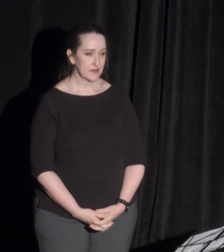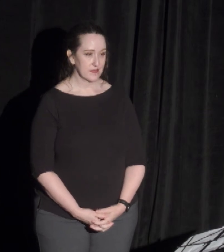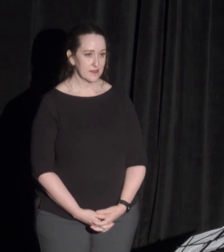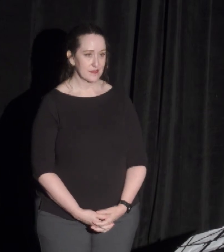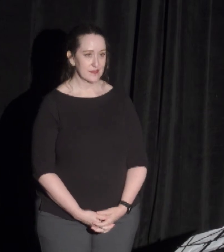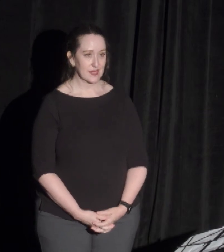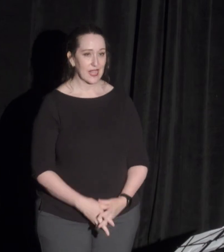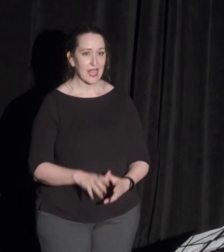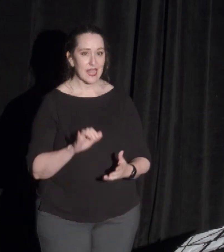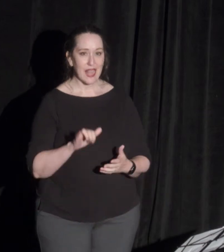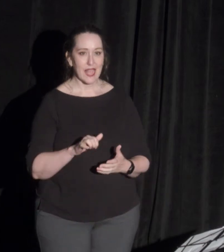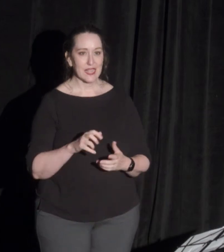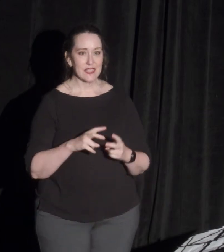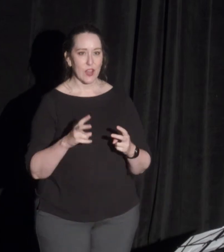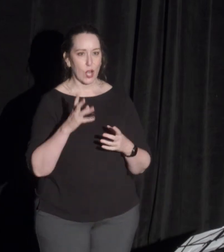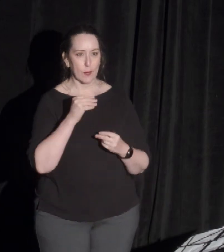That is very pretty.